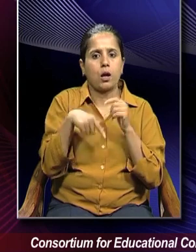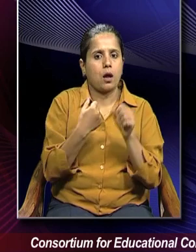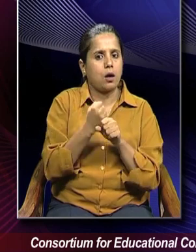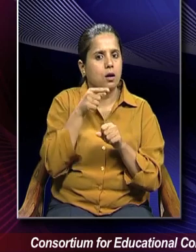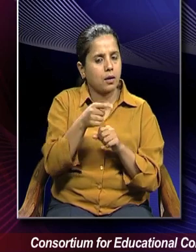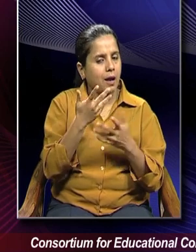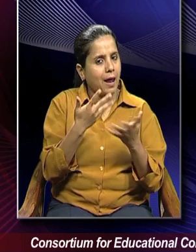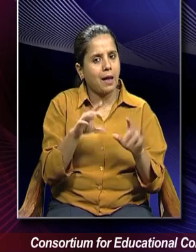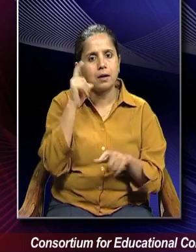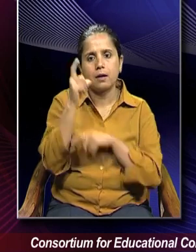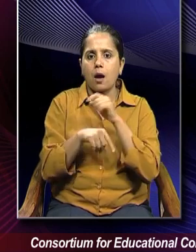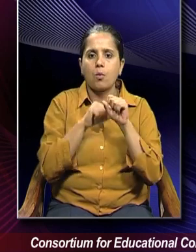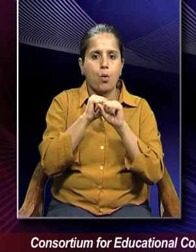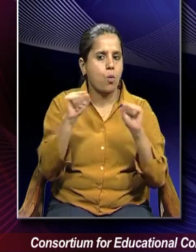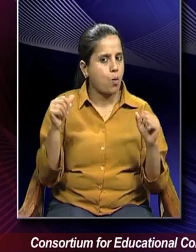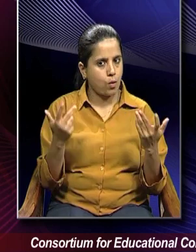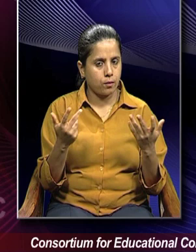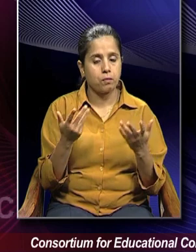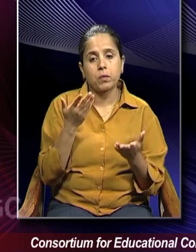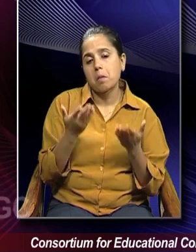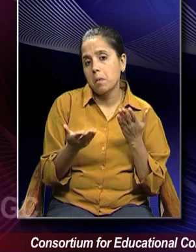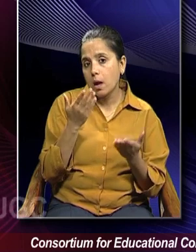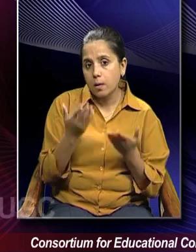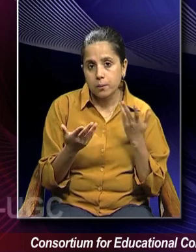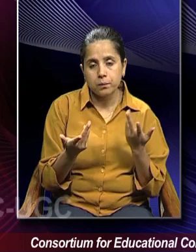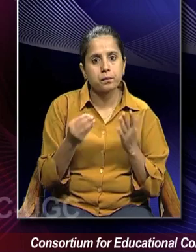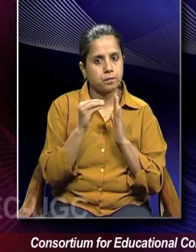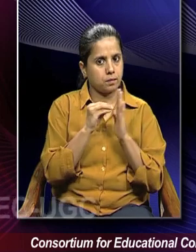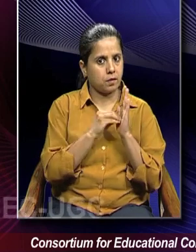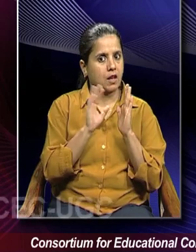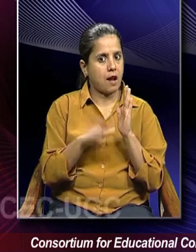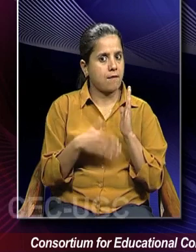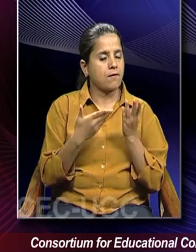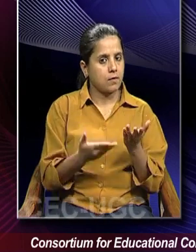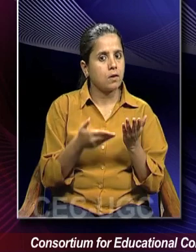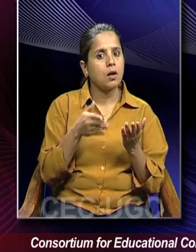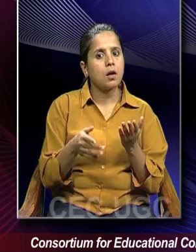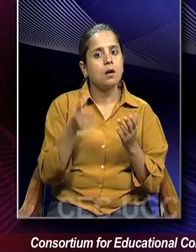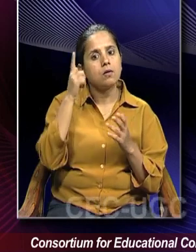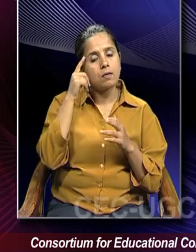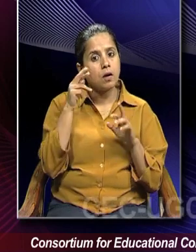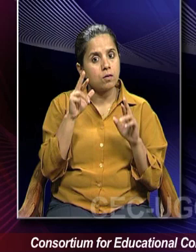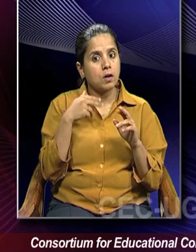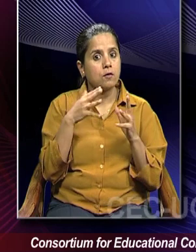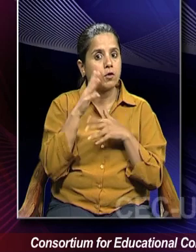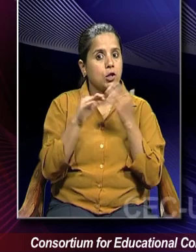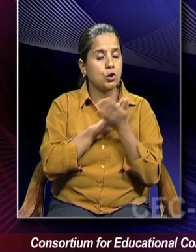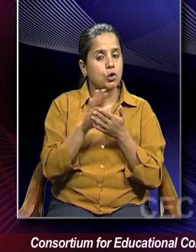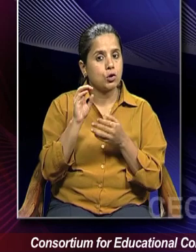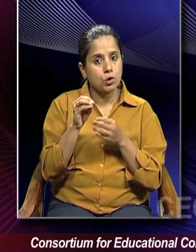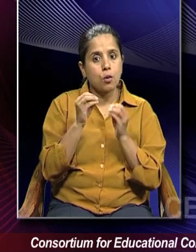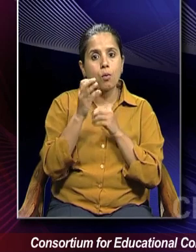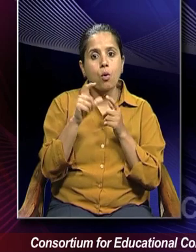corporate enterprise. And it may be noted here that the wishbone analysis is a subjective method